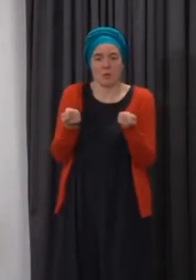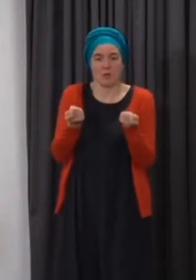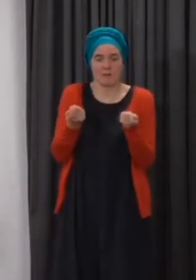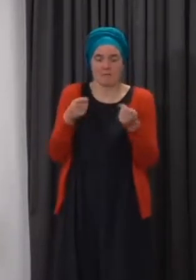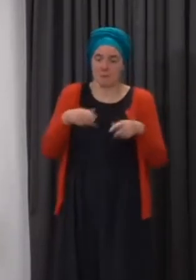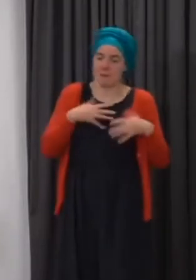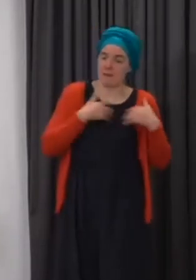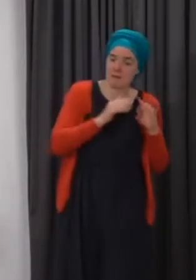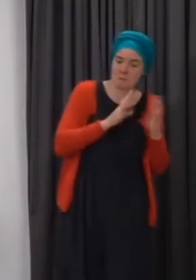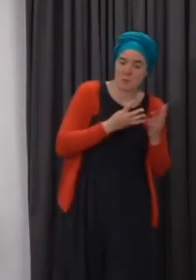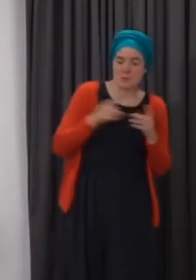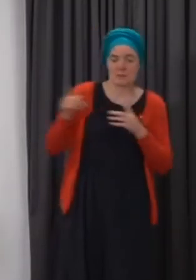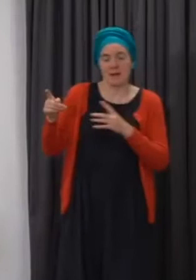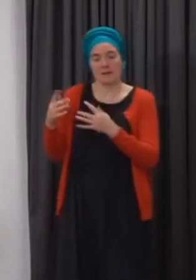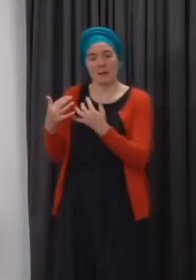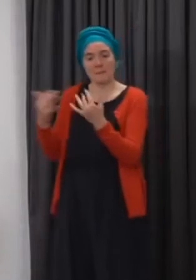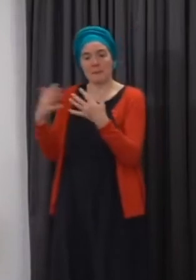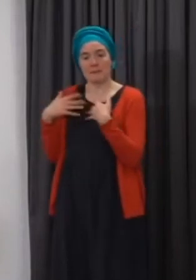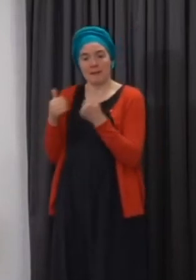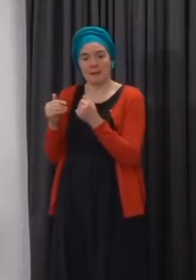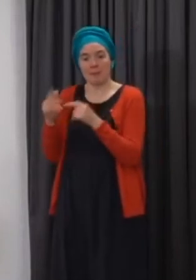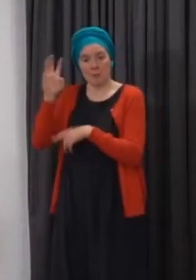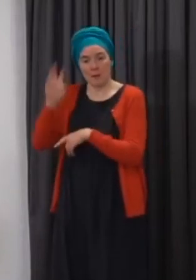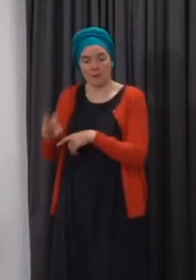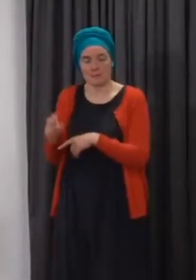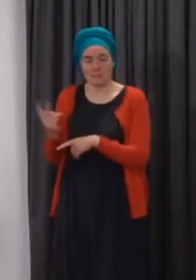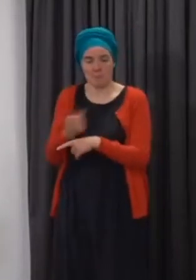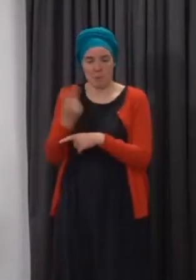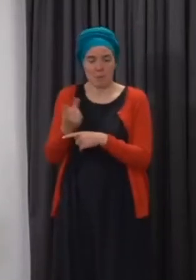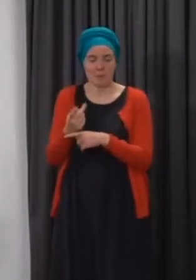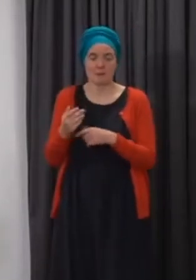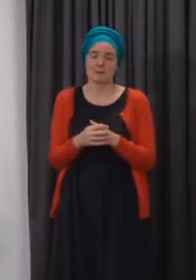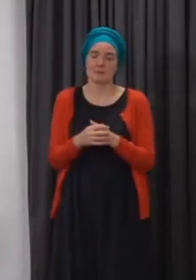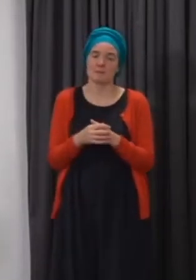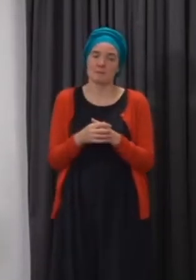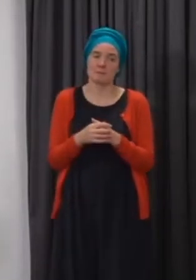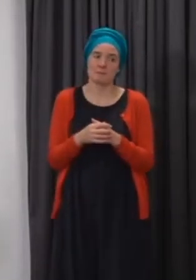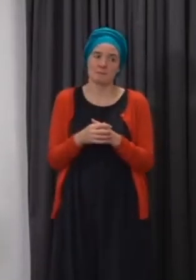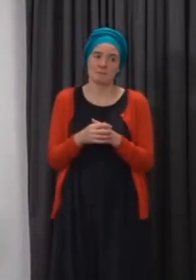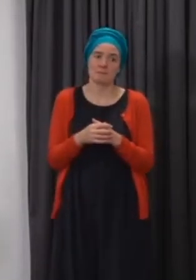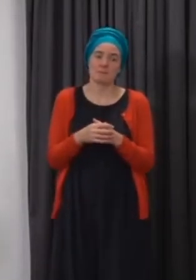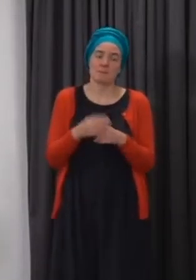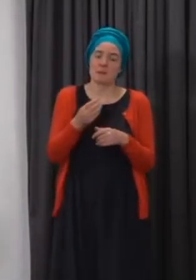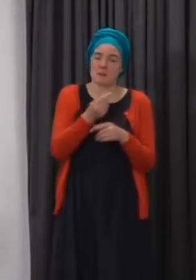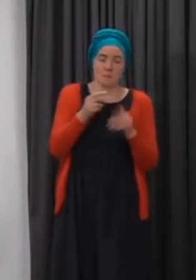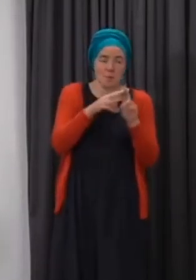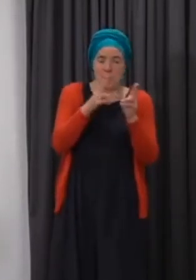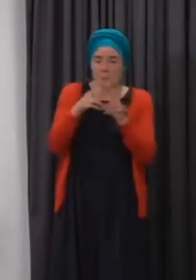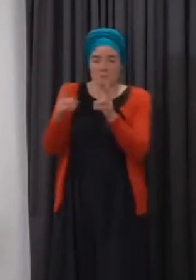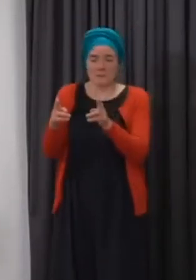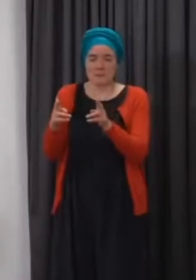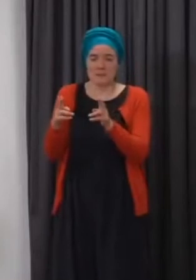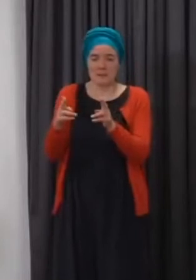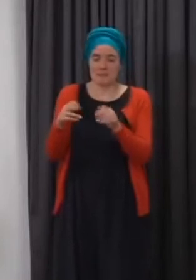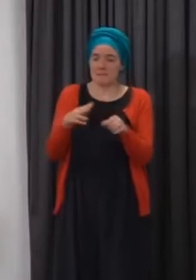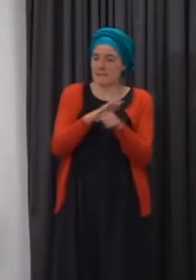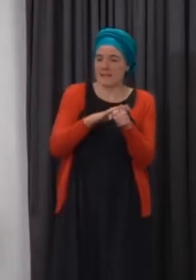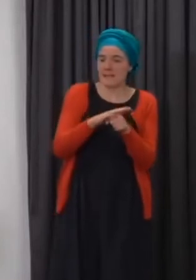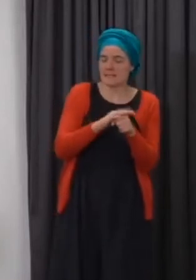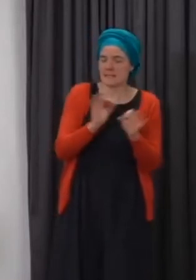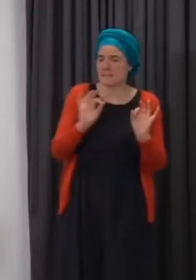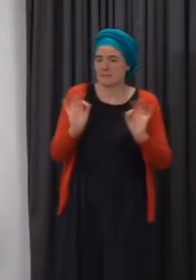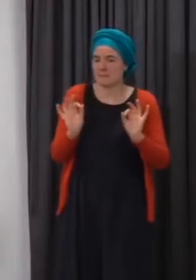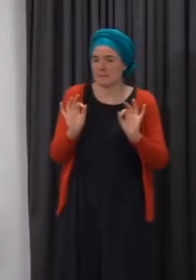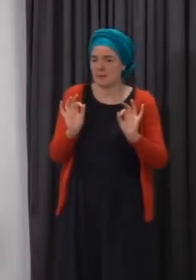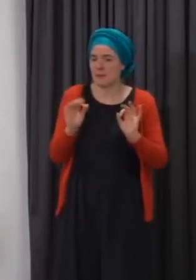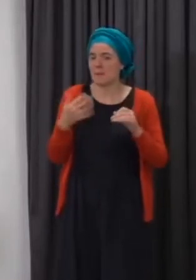Health Wales. Even during this week, I know homes that do not have any reported cases have been having twice weekly calls, for example,